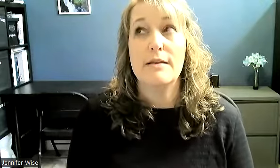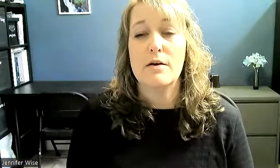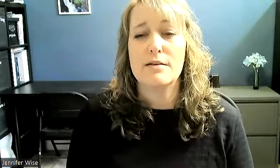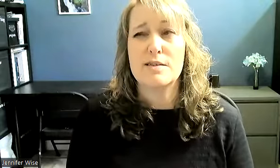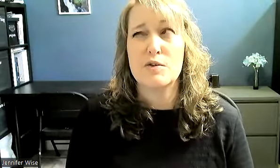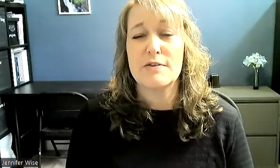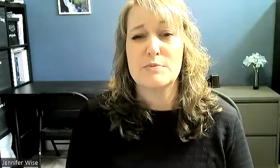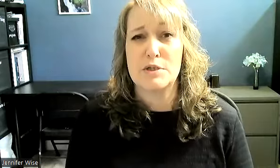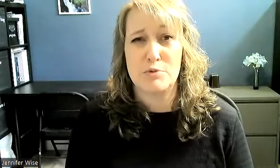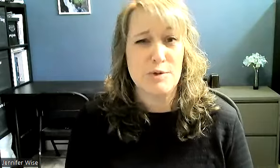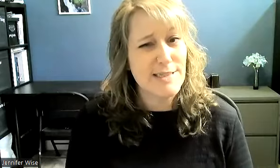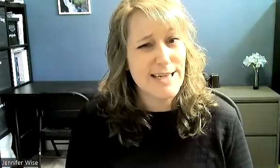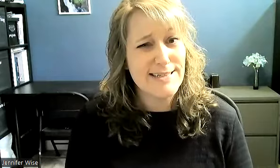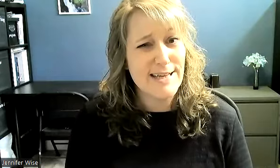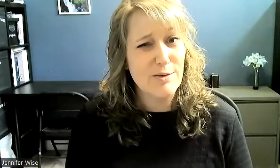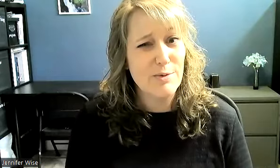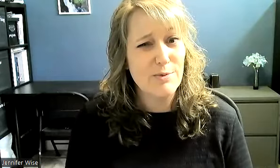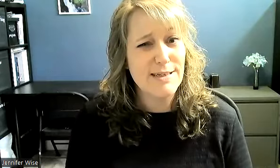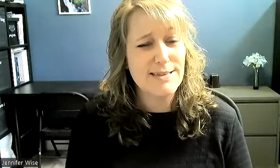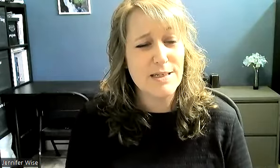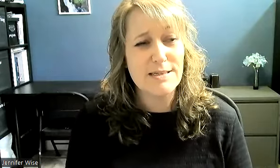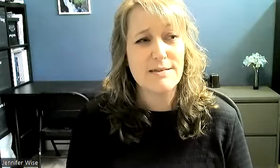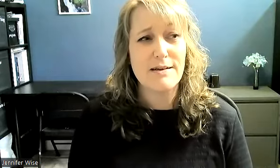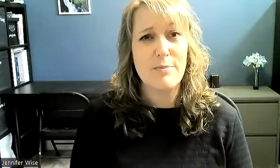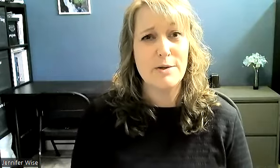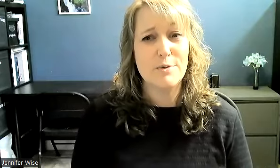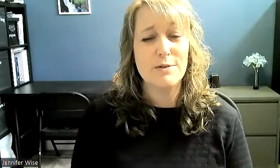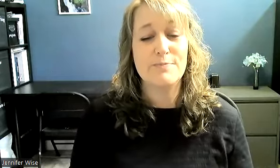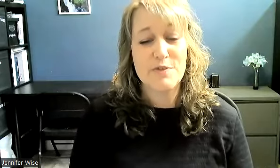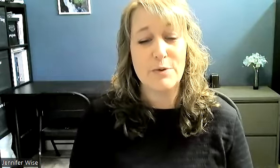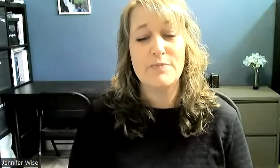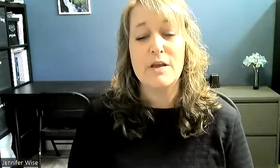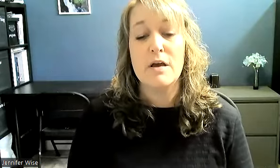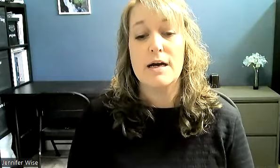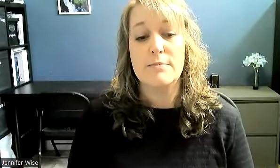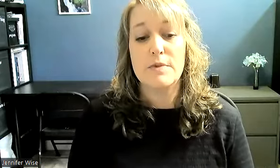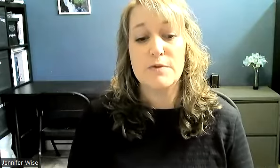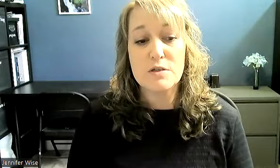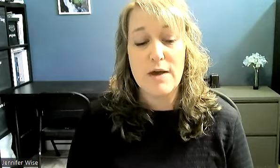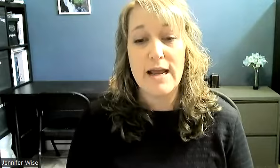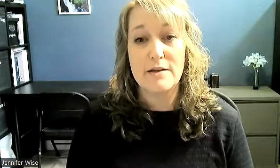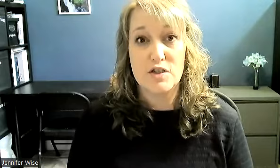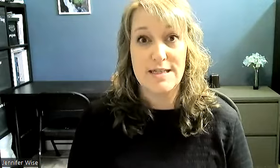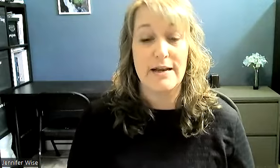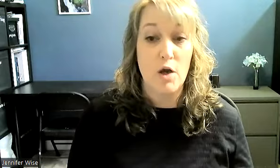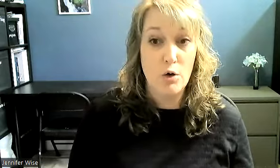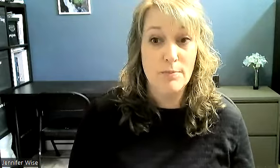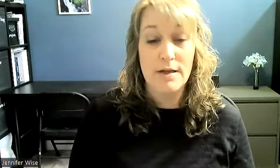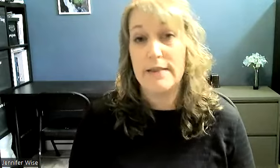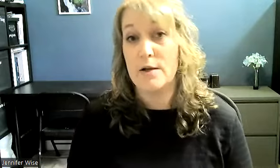are sort of special rules in ASL when something is a compound word. So the first way is just signing home and then